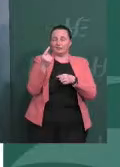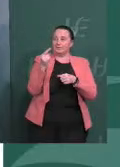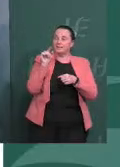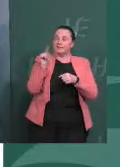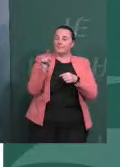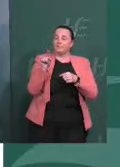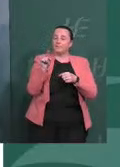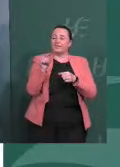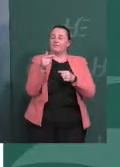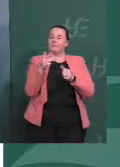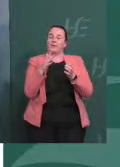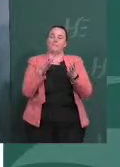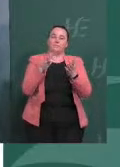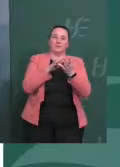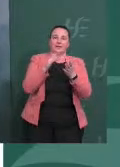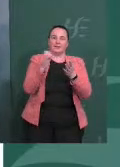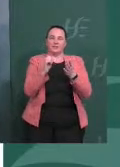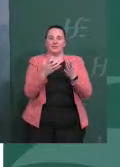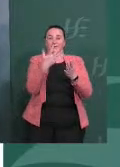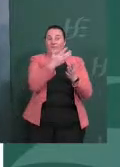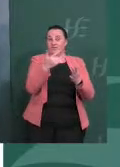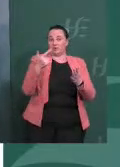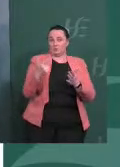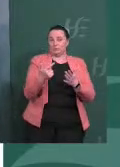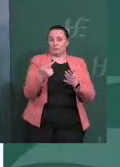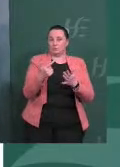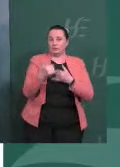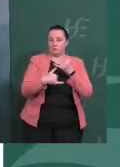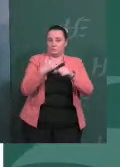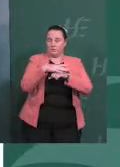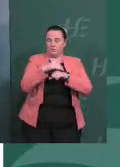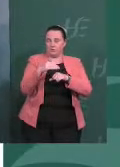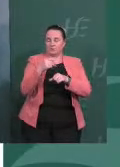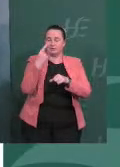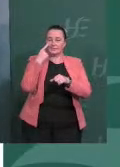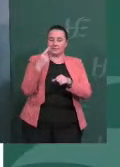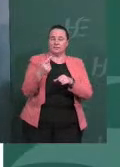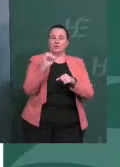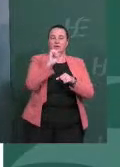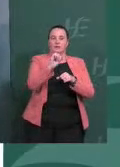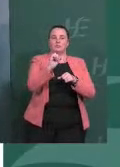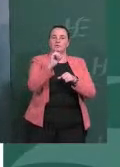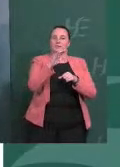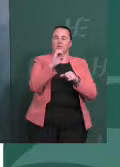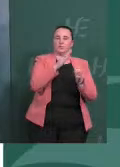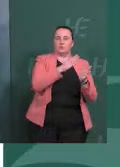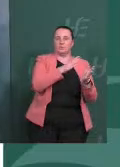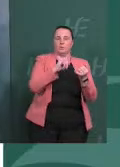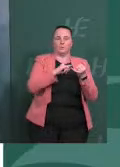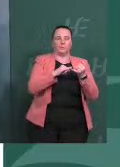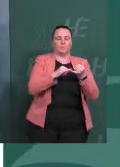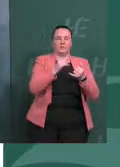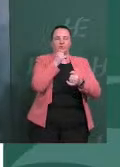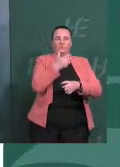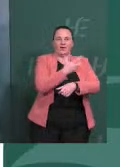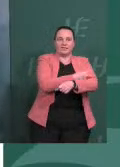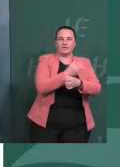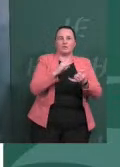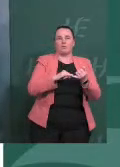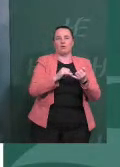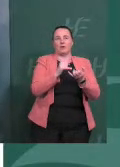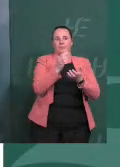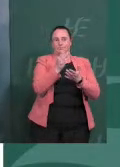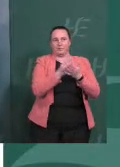age has fallen to 52, reflecting the course of the illness and the flow towards unvaccinated or partly vaccinated